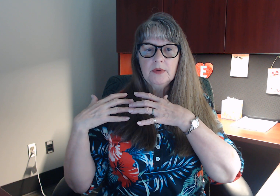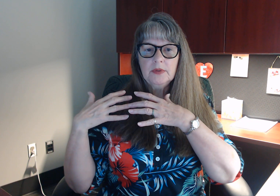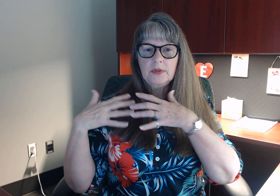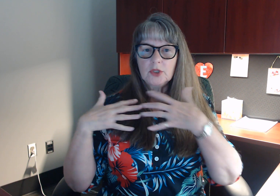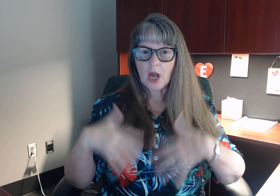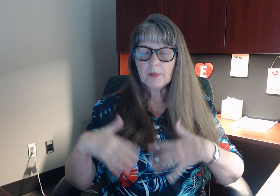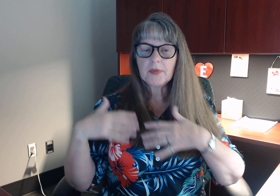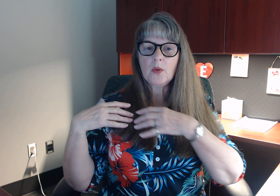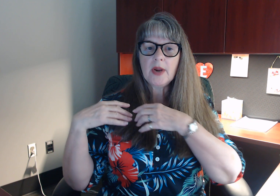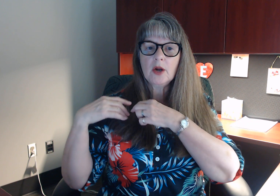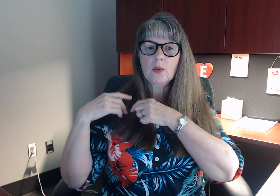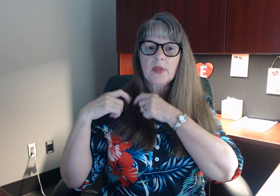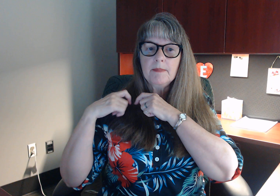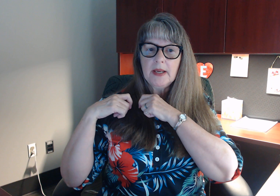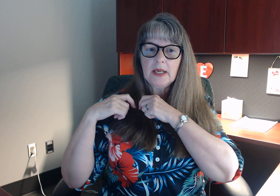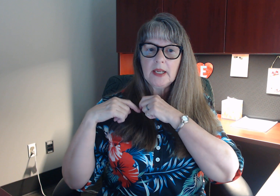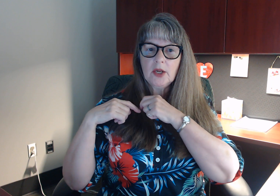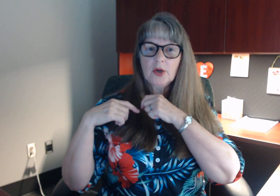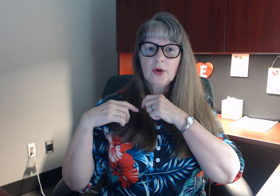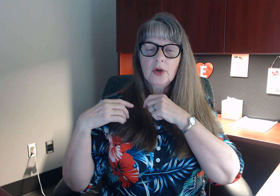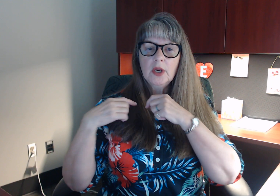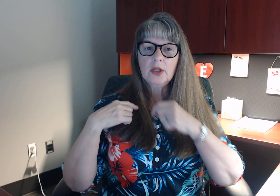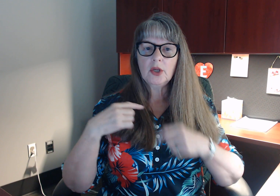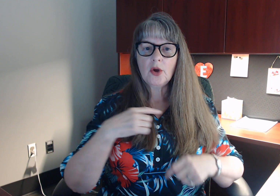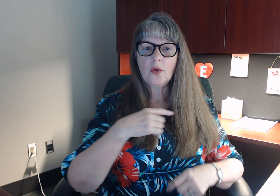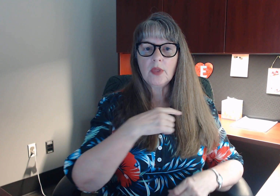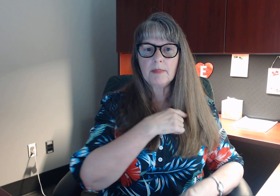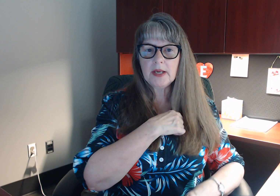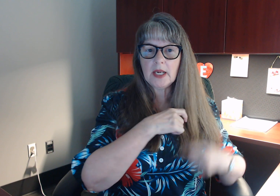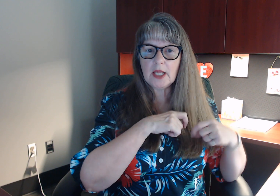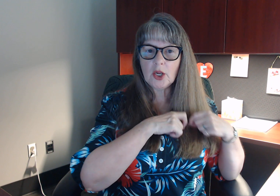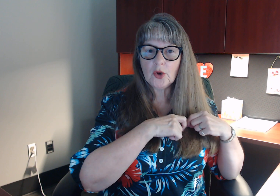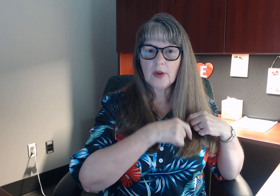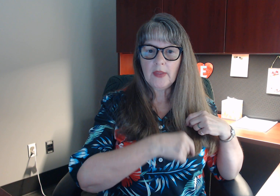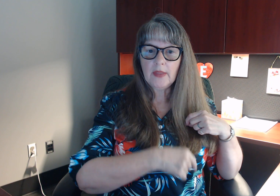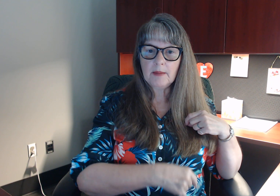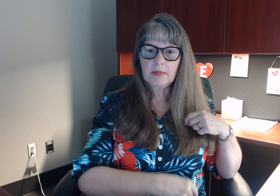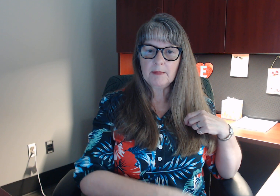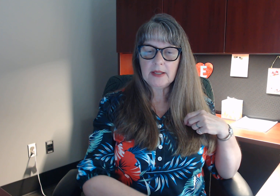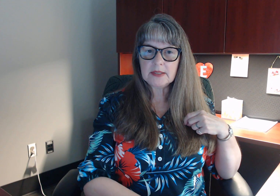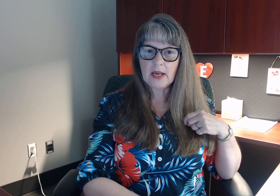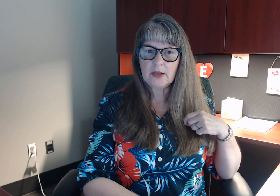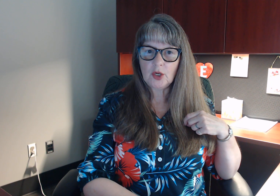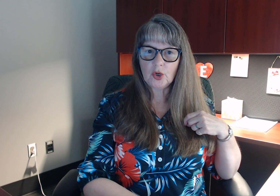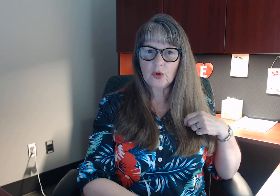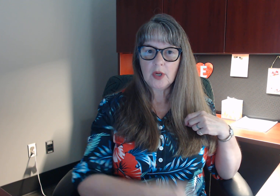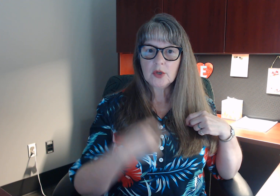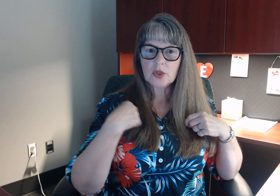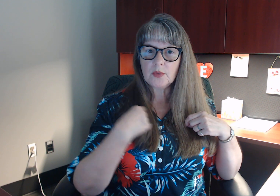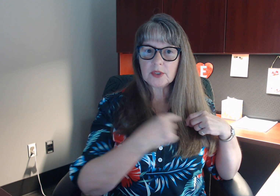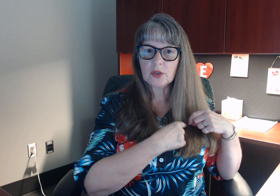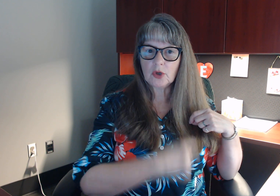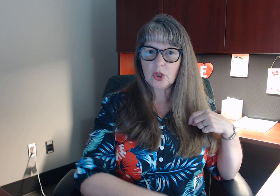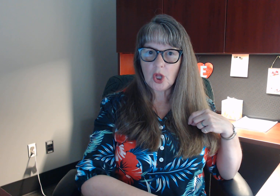the top that they wear where they button it here, and then button it here, and then the buttons down here. So it's their